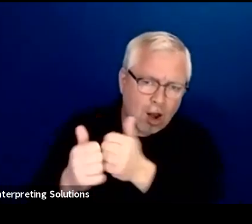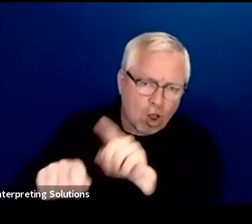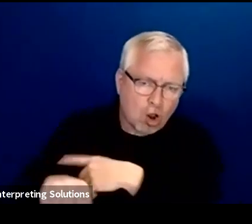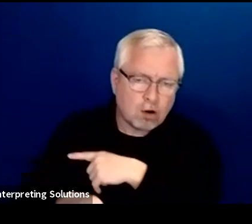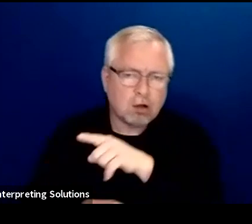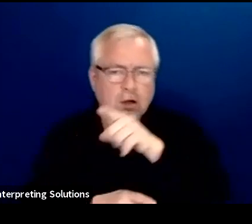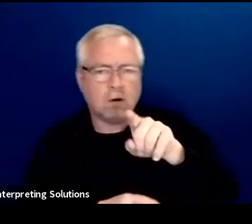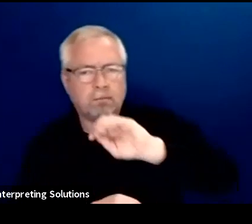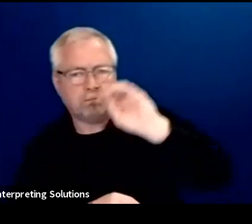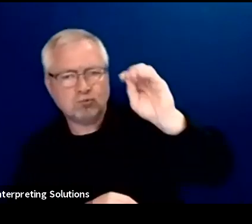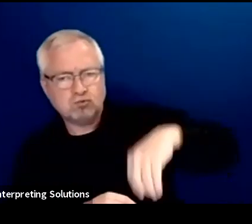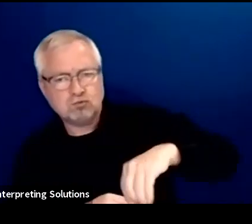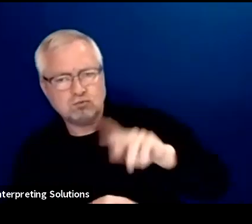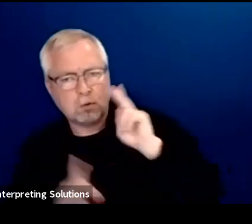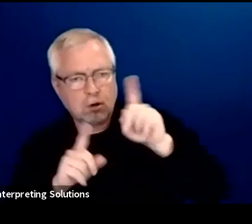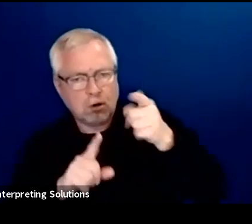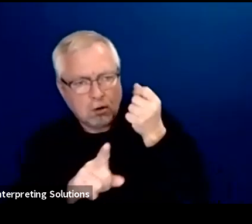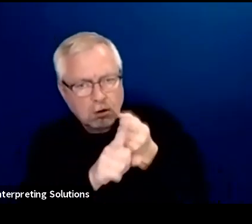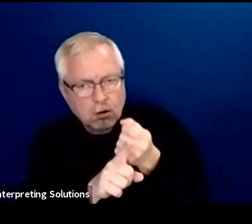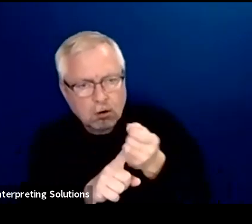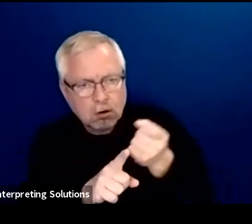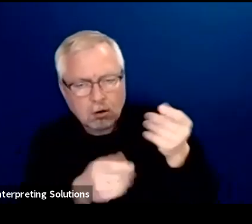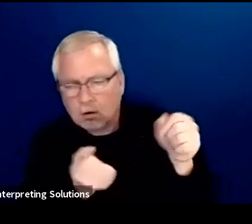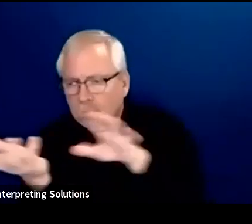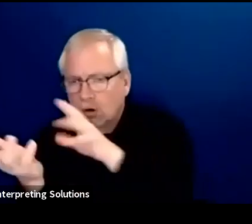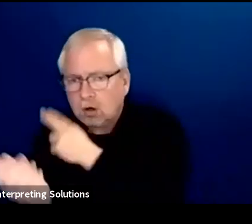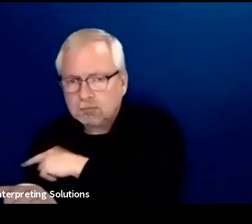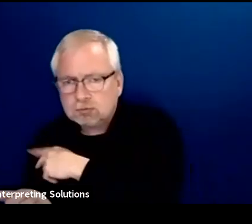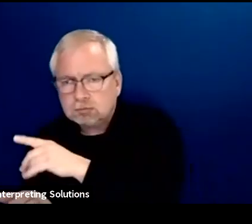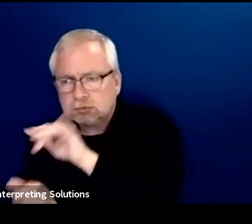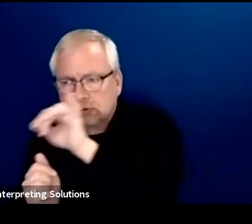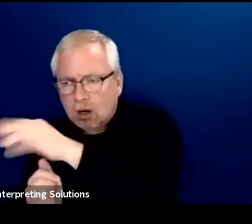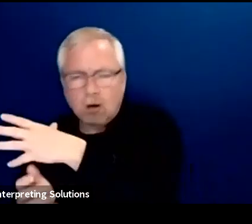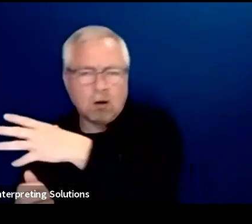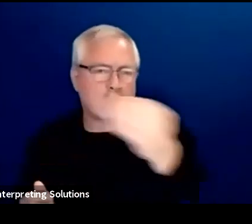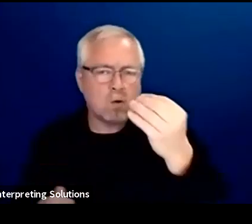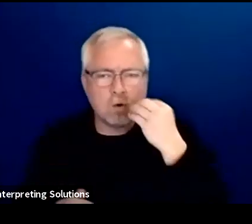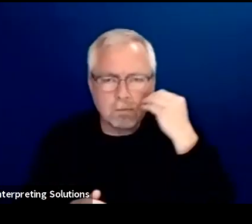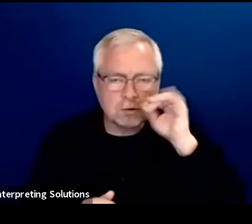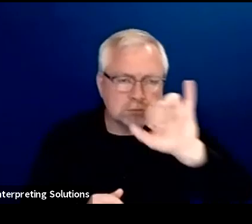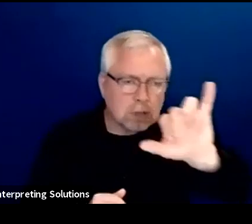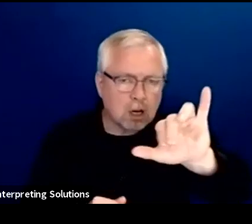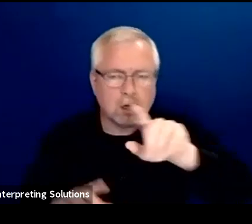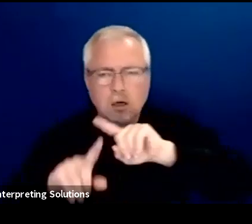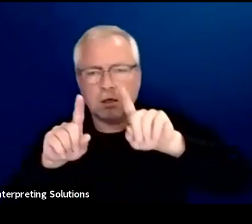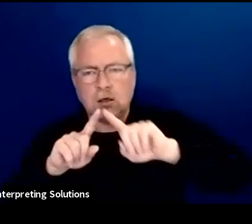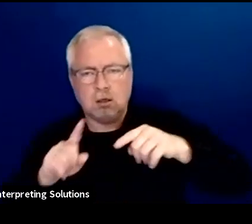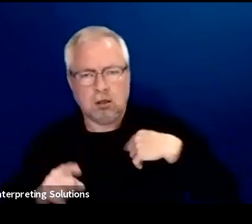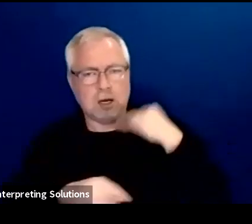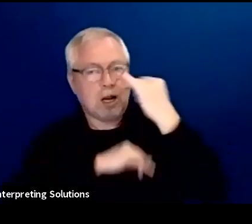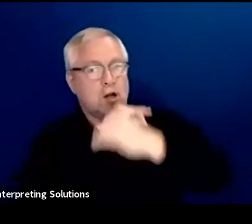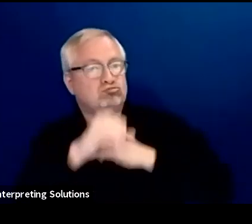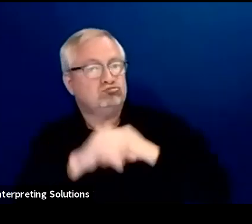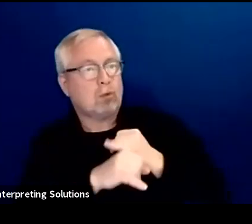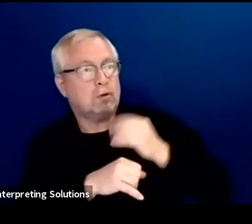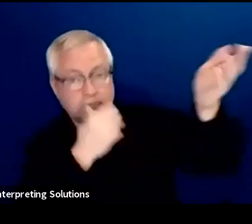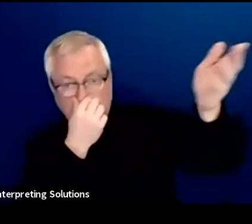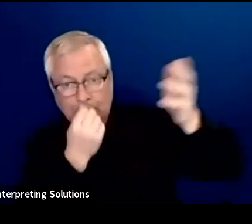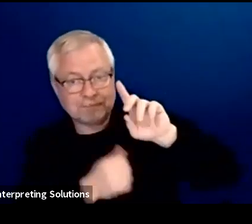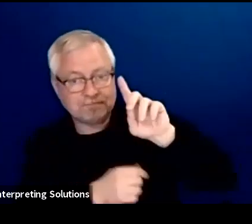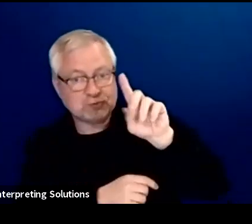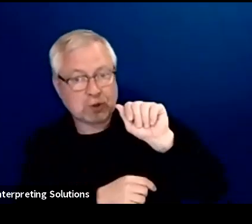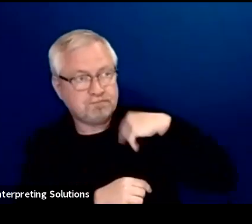those things. So when it was first built, it was just using international data, which was the best that we knew at the time. So